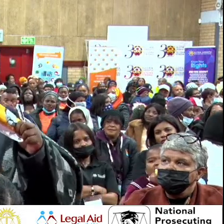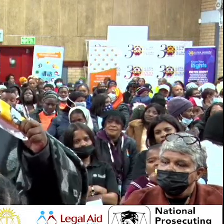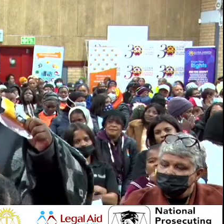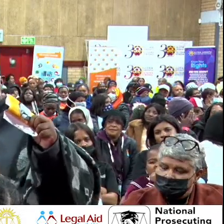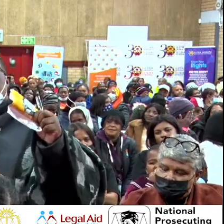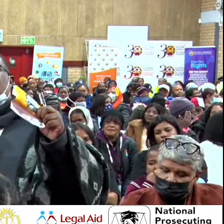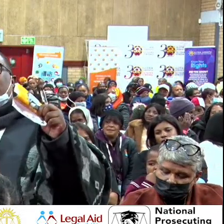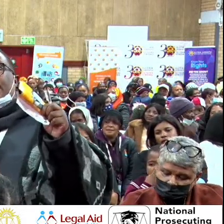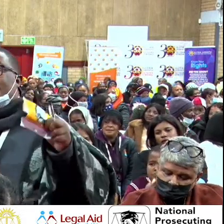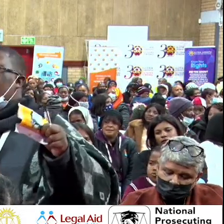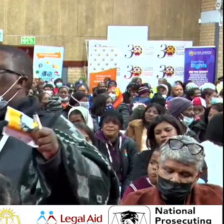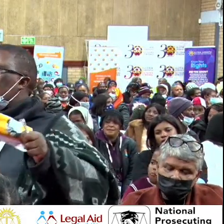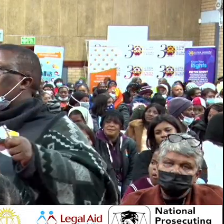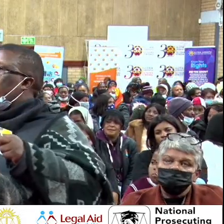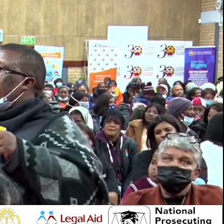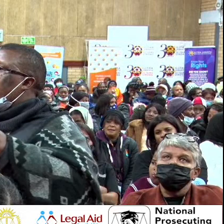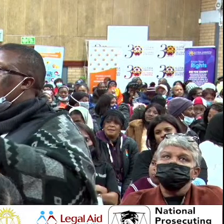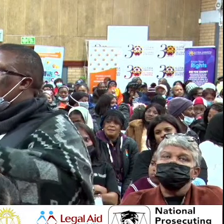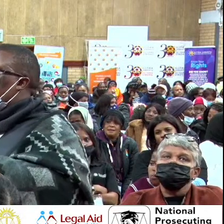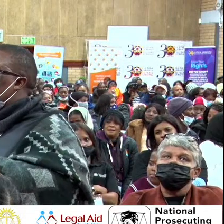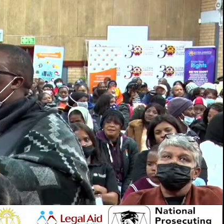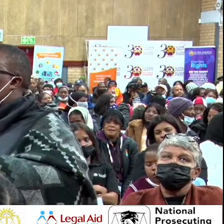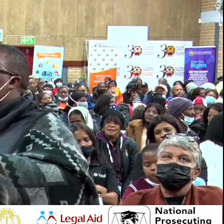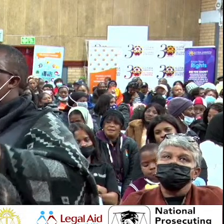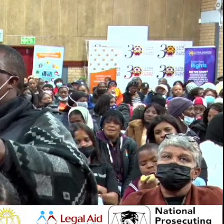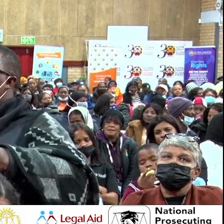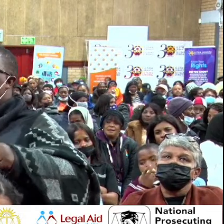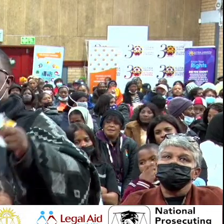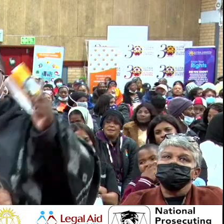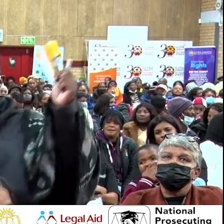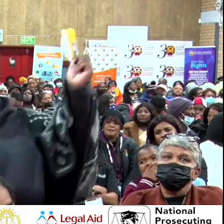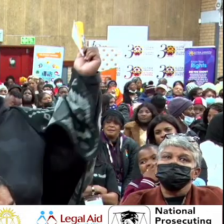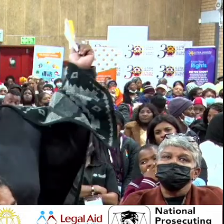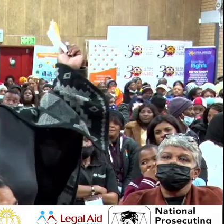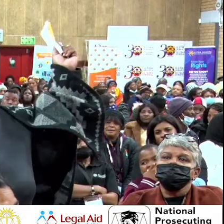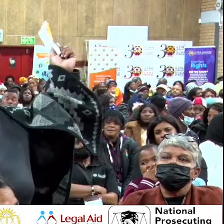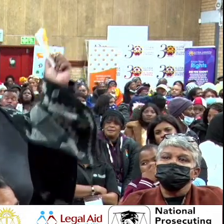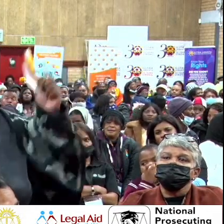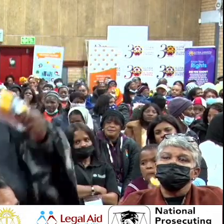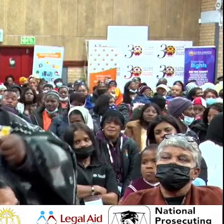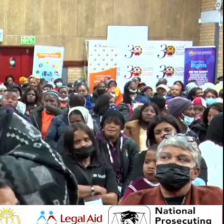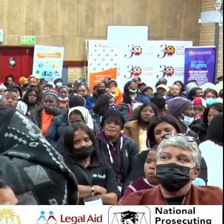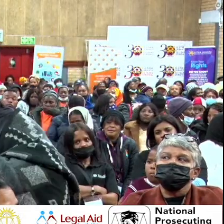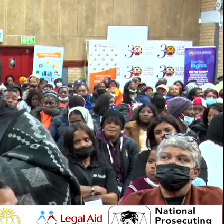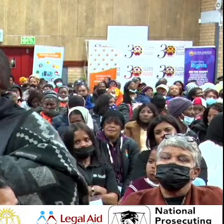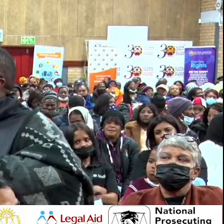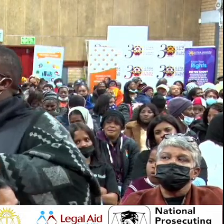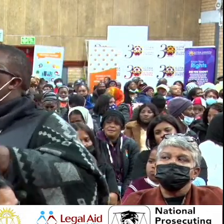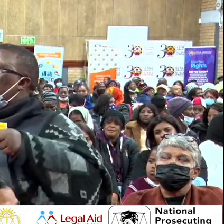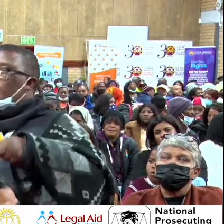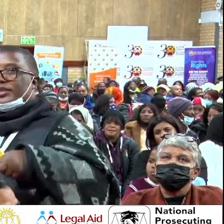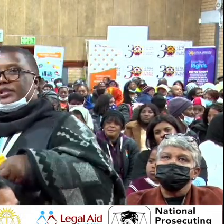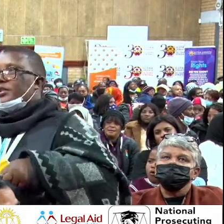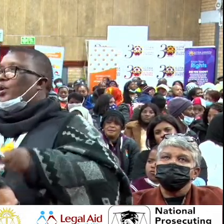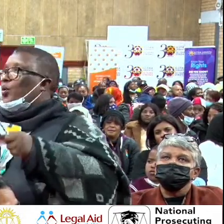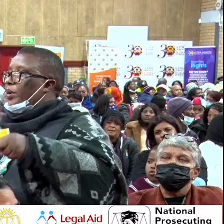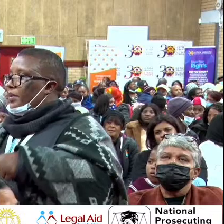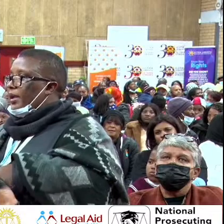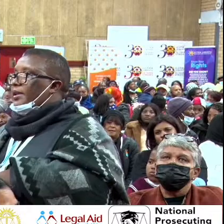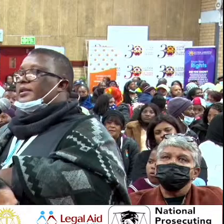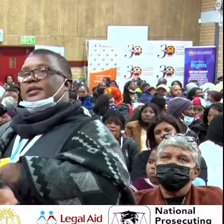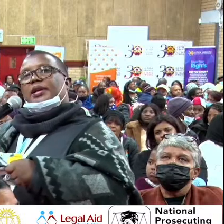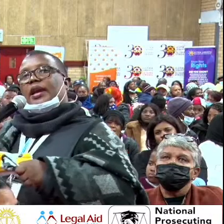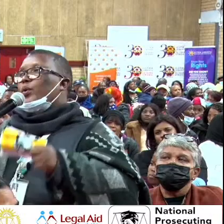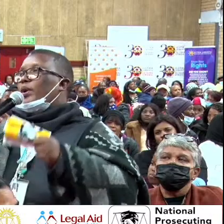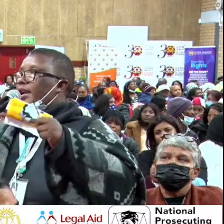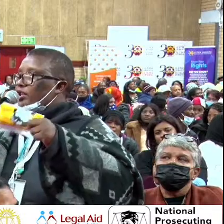Now, later on, the Department of Social Development had an Imbizo there somewhere in Leiden. Promises were